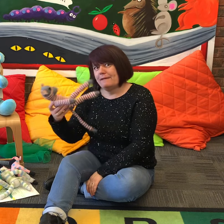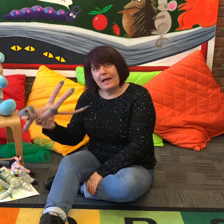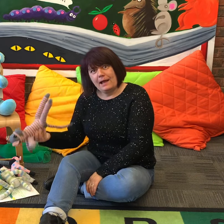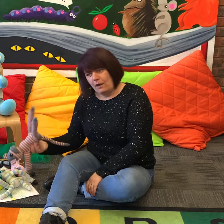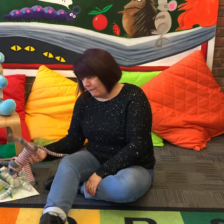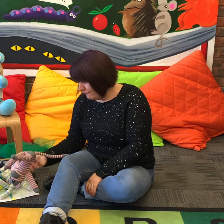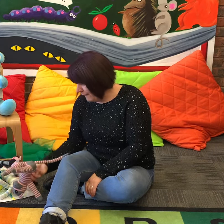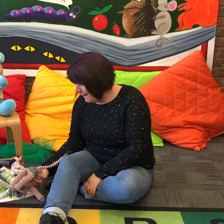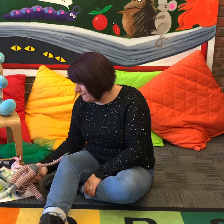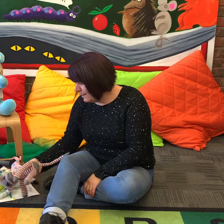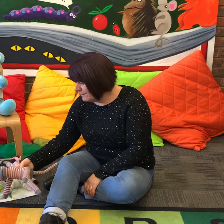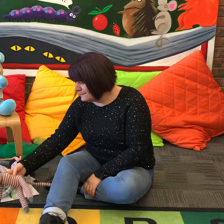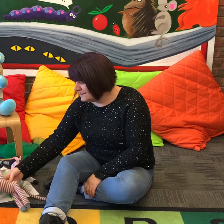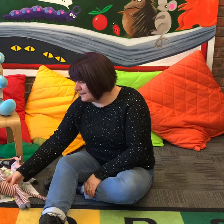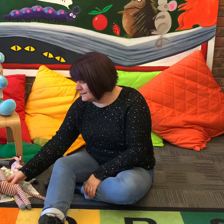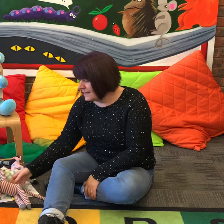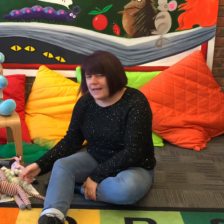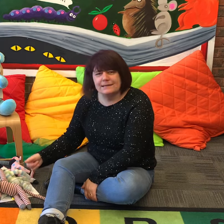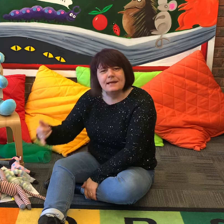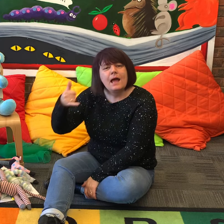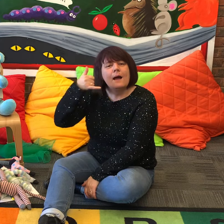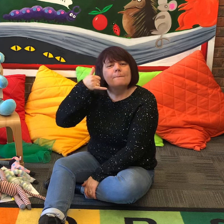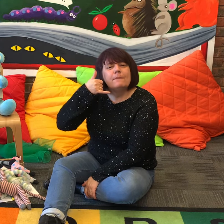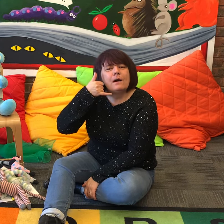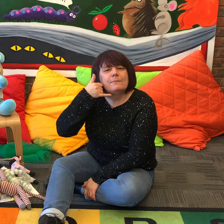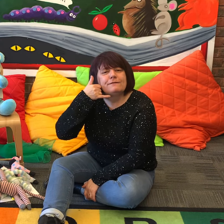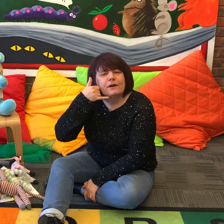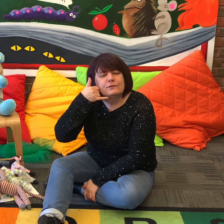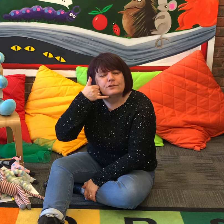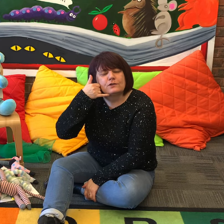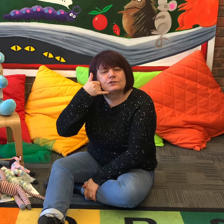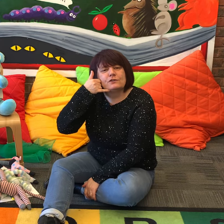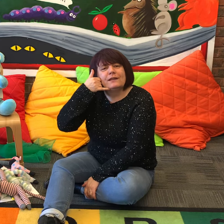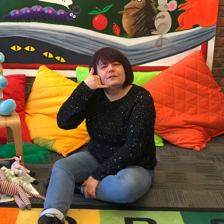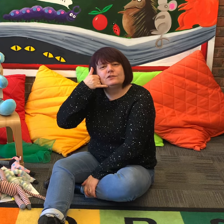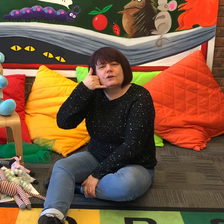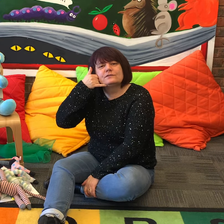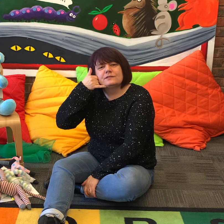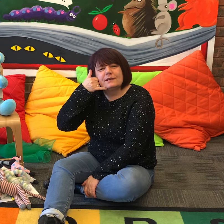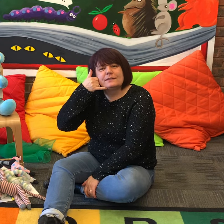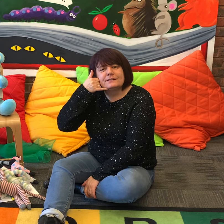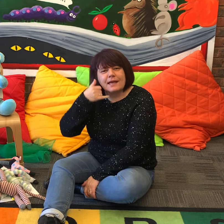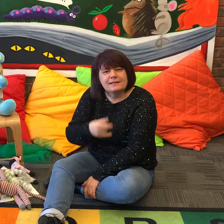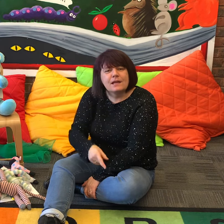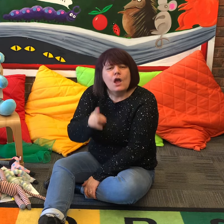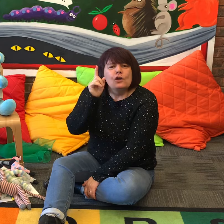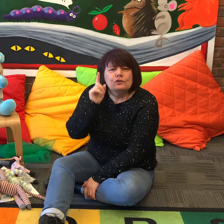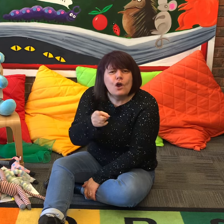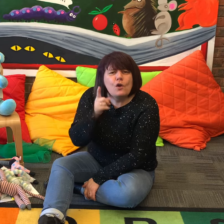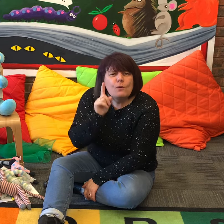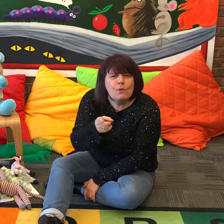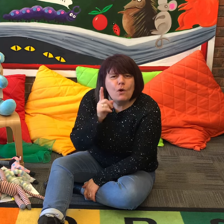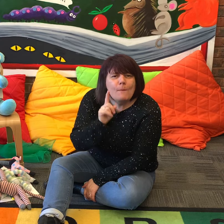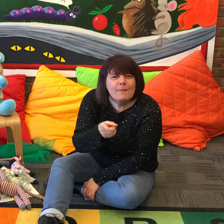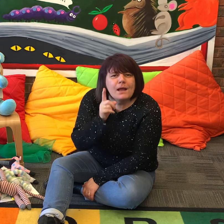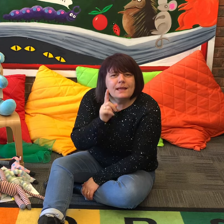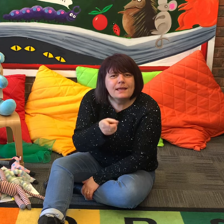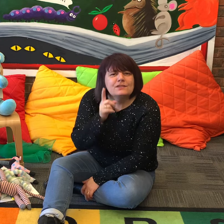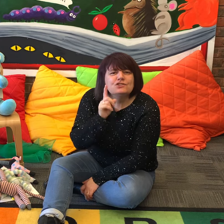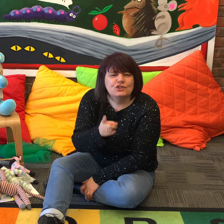fell off and bumped his head. Mummy phoned the doctor and the doctor said, no more monkeys